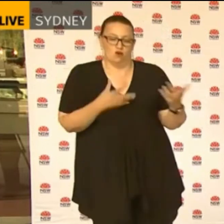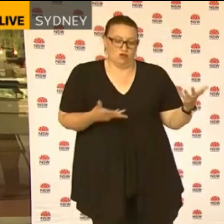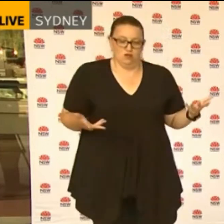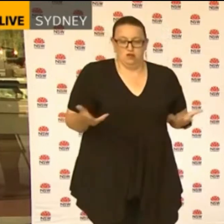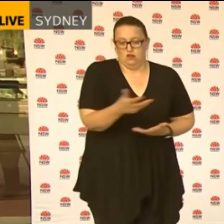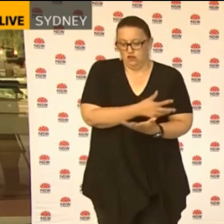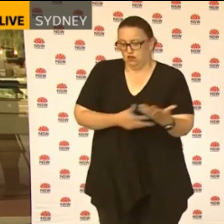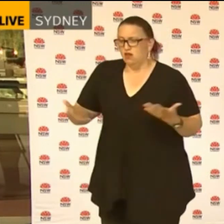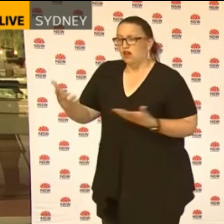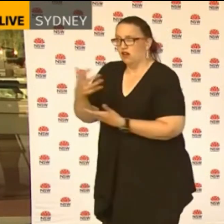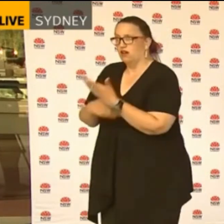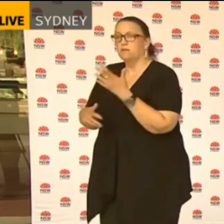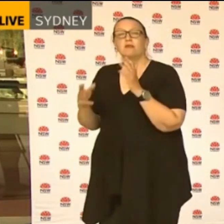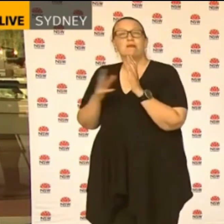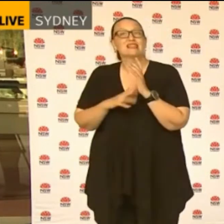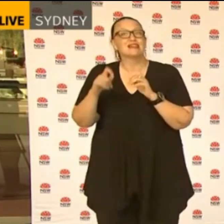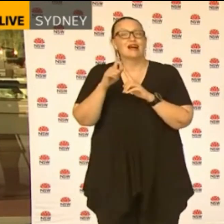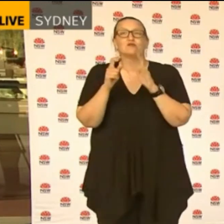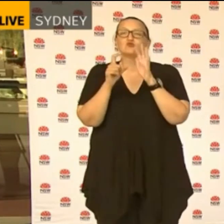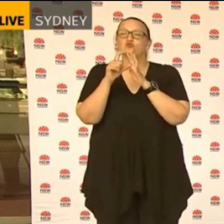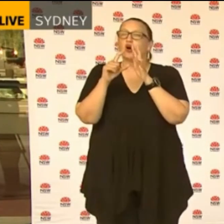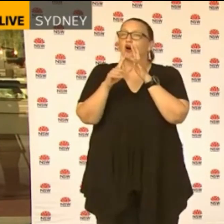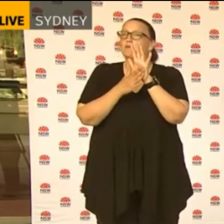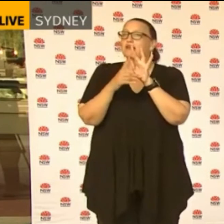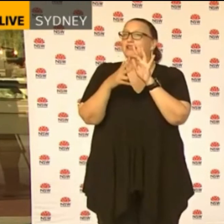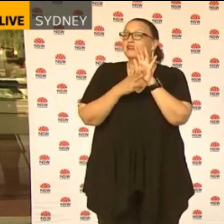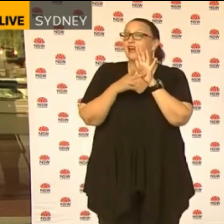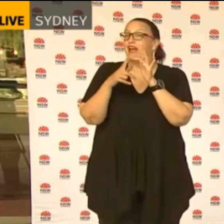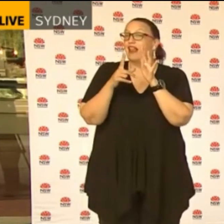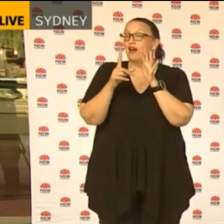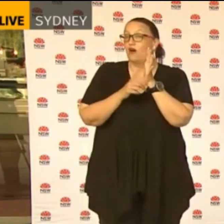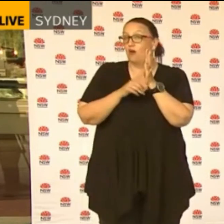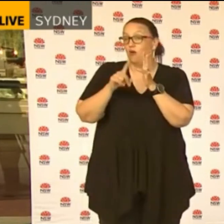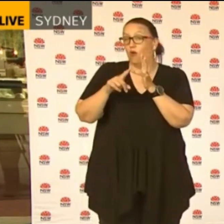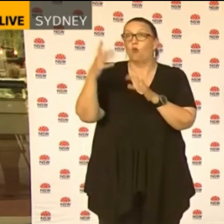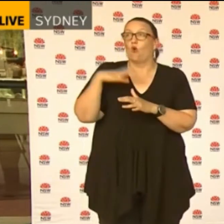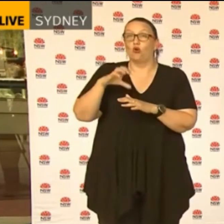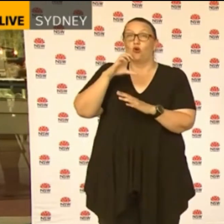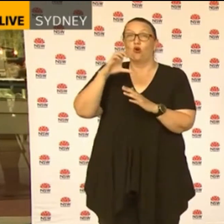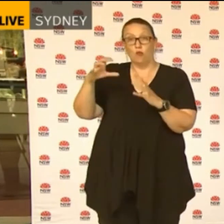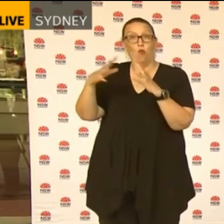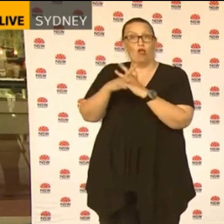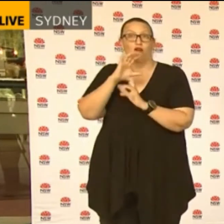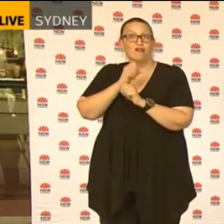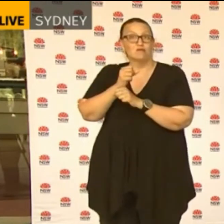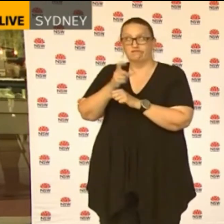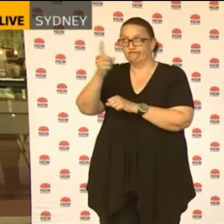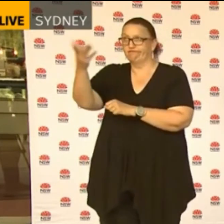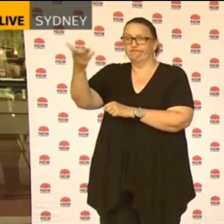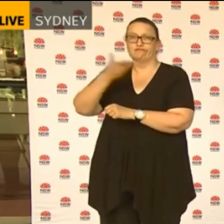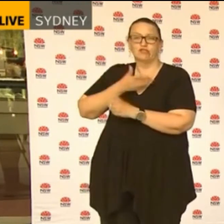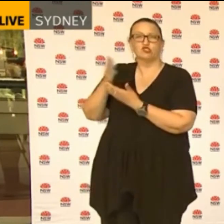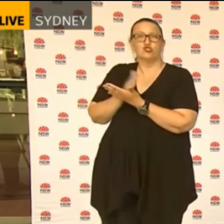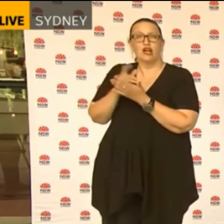is certainly ready to have us be in a position where we'd like the Commonwealth to share data with us, so we can at least allow our citizens to have an effective